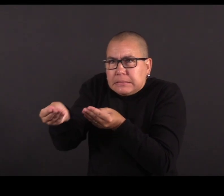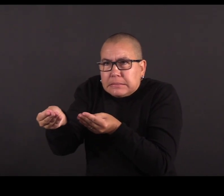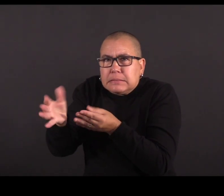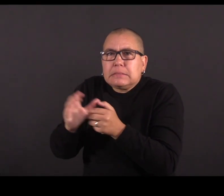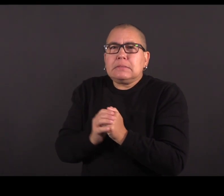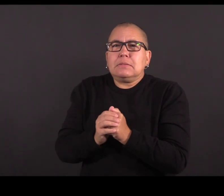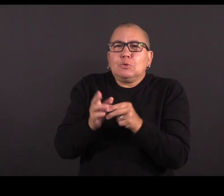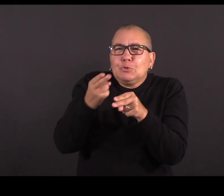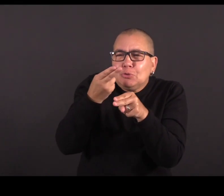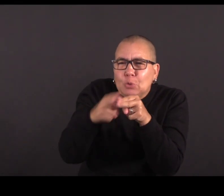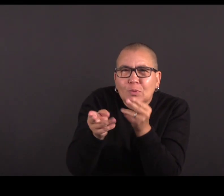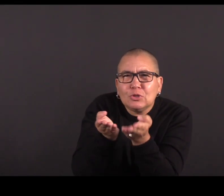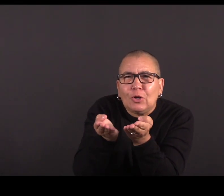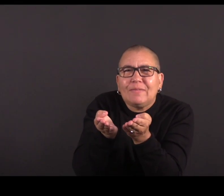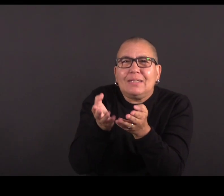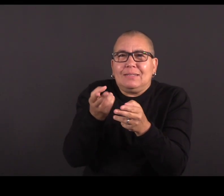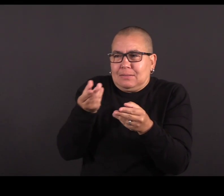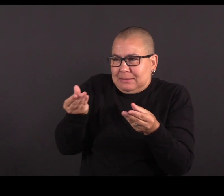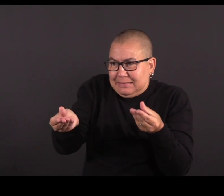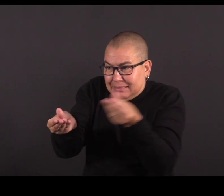supportive services component.